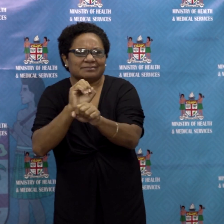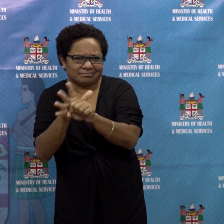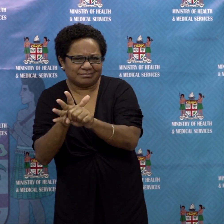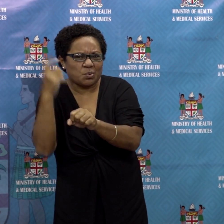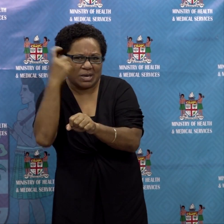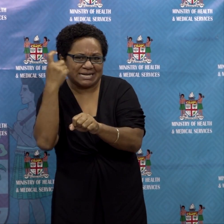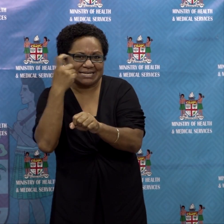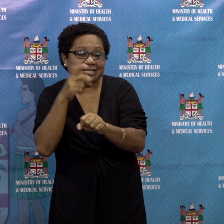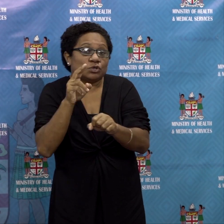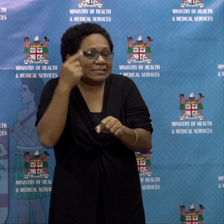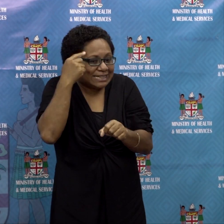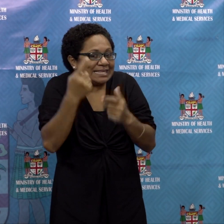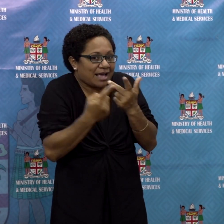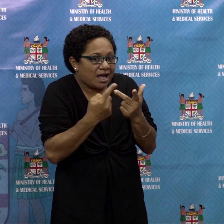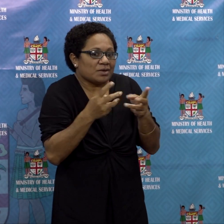this.